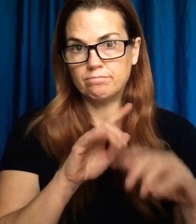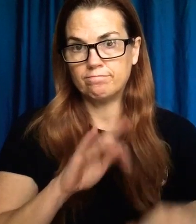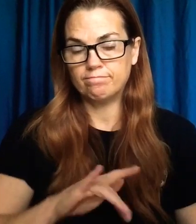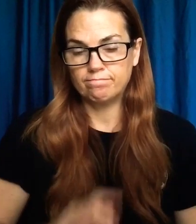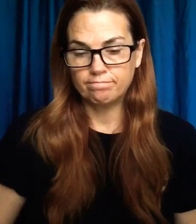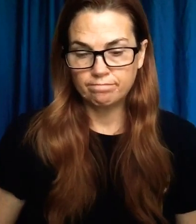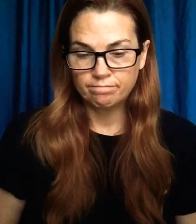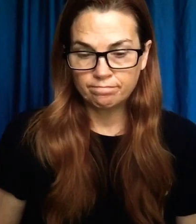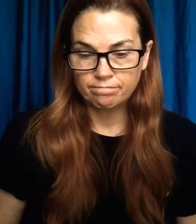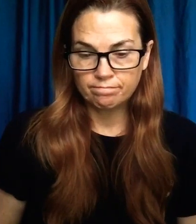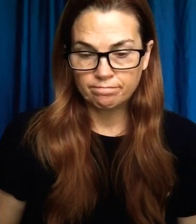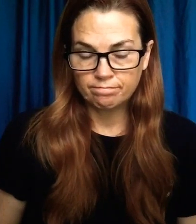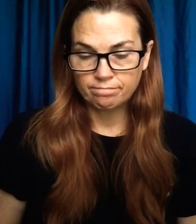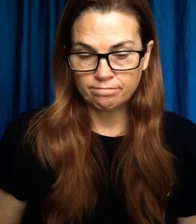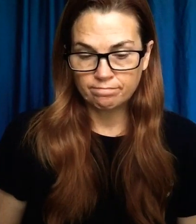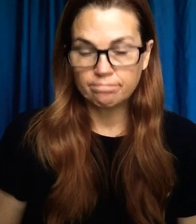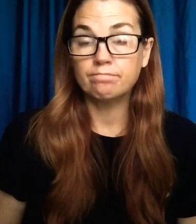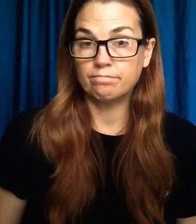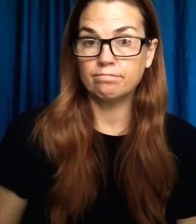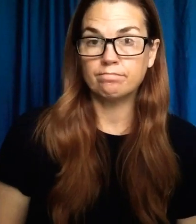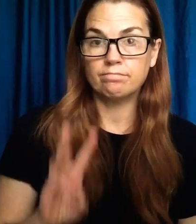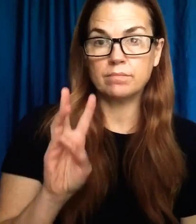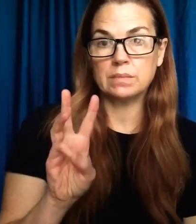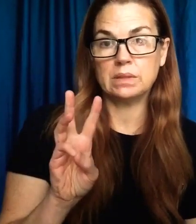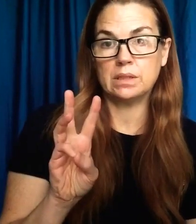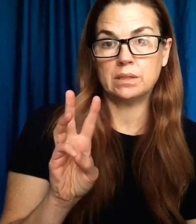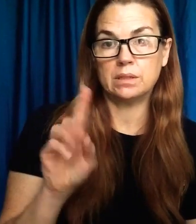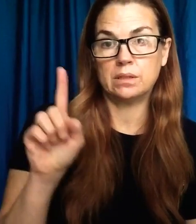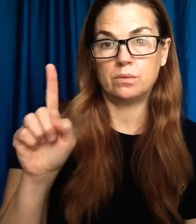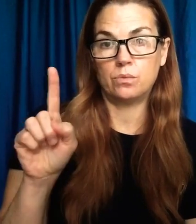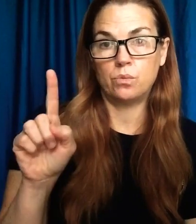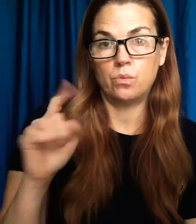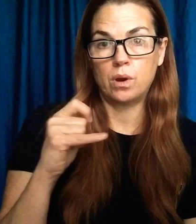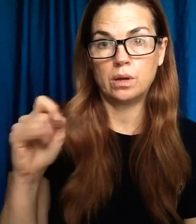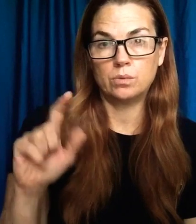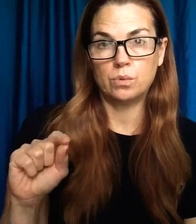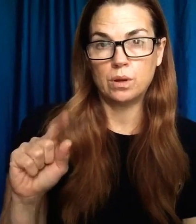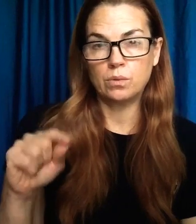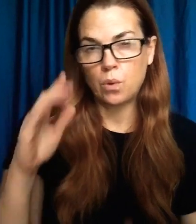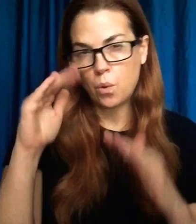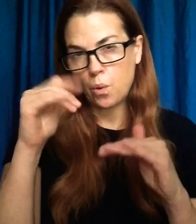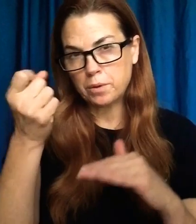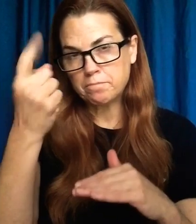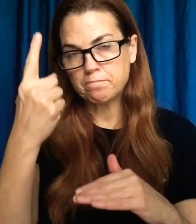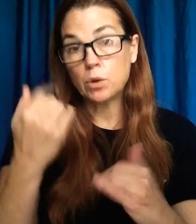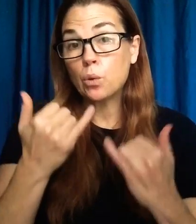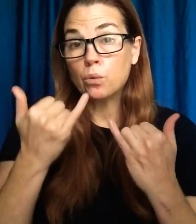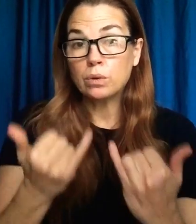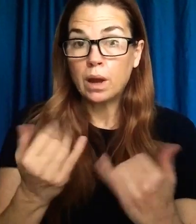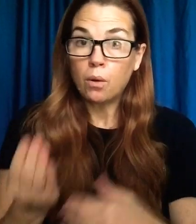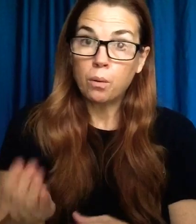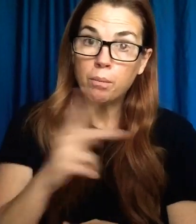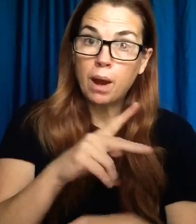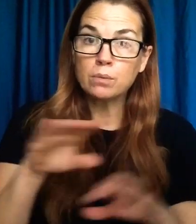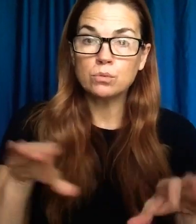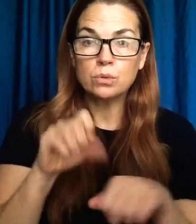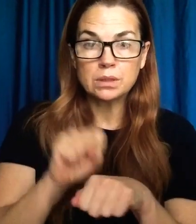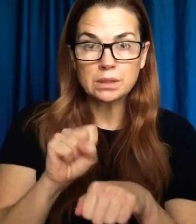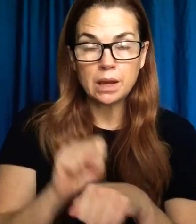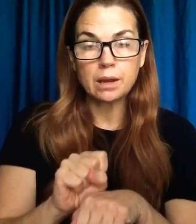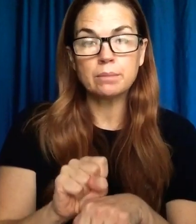can just press exit, 20. Alright, I'm going to stretch the screen out a little bit. There we go. 6